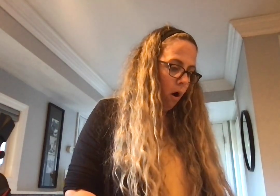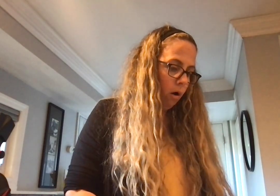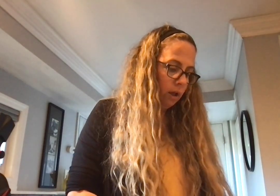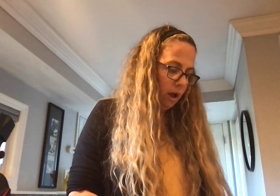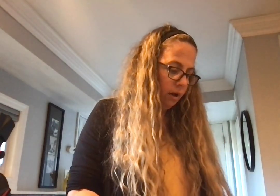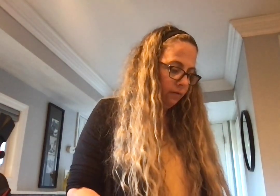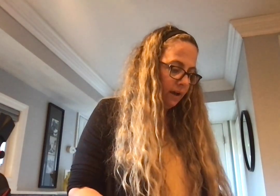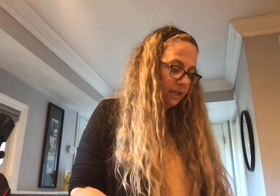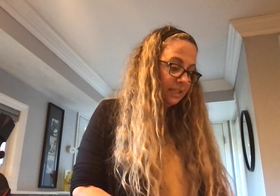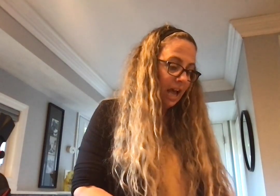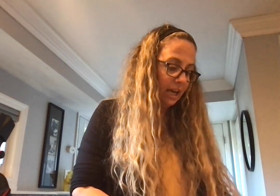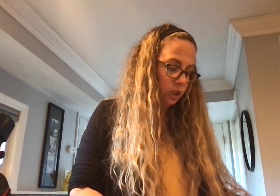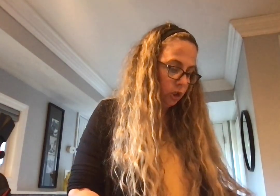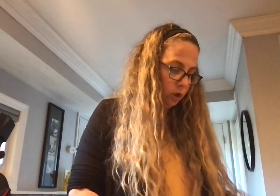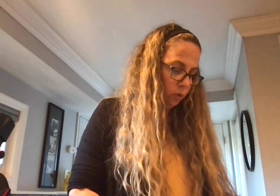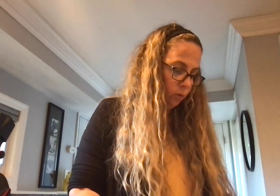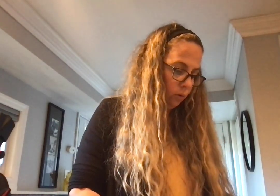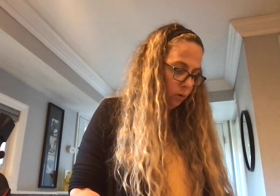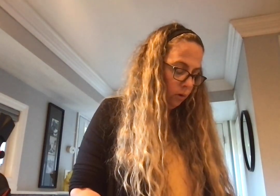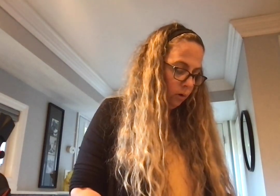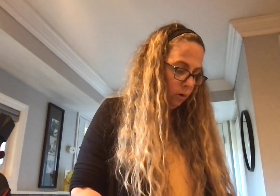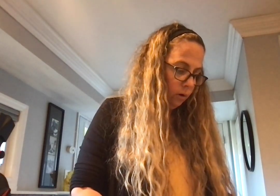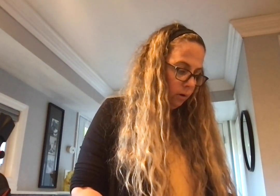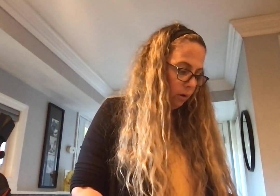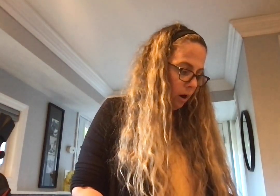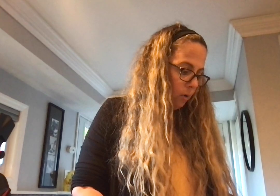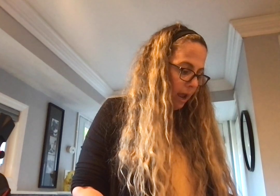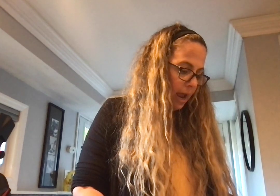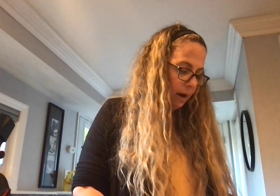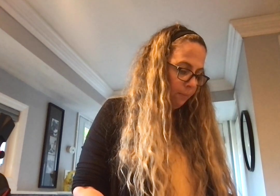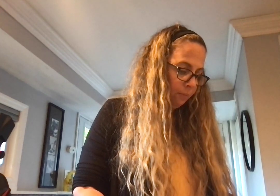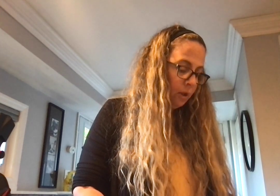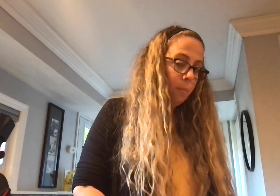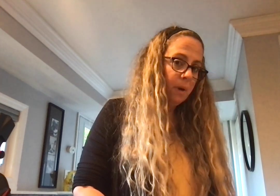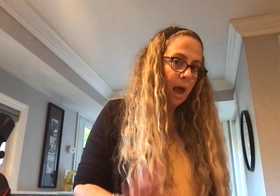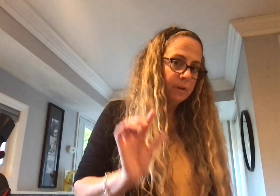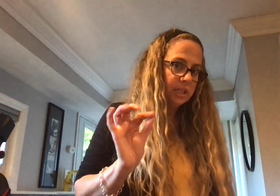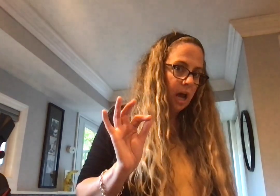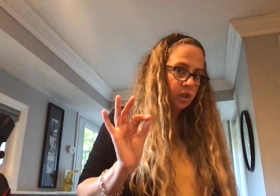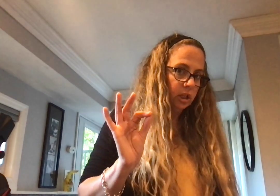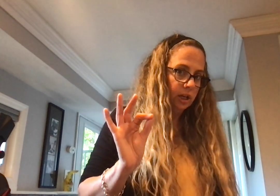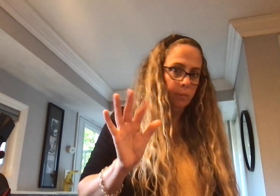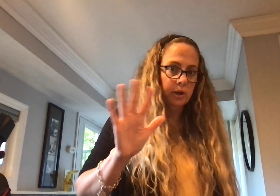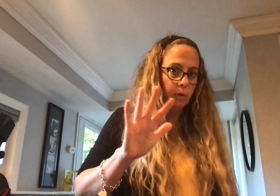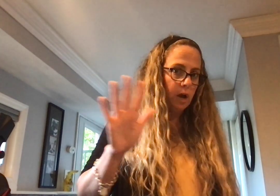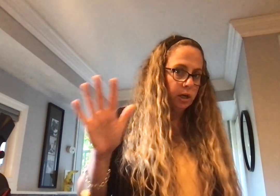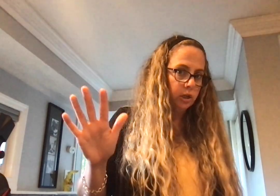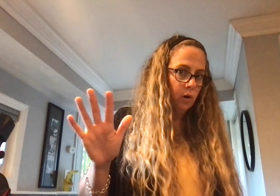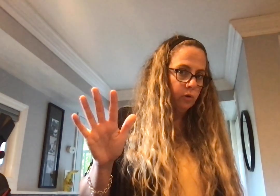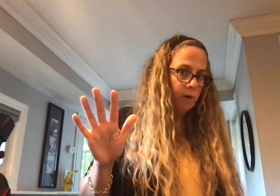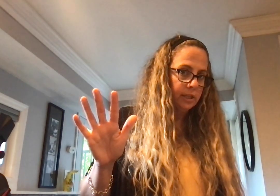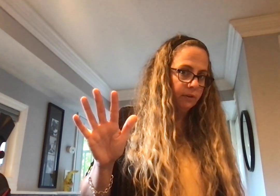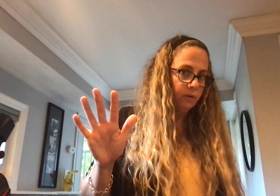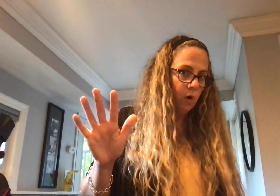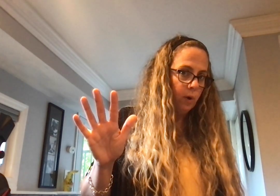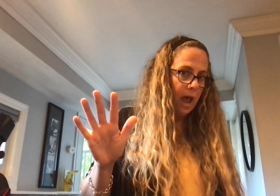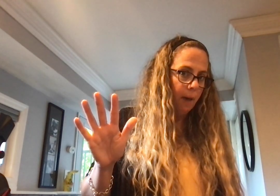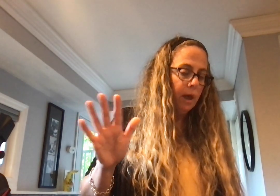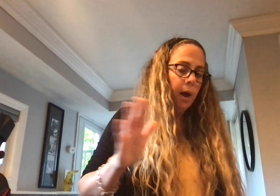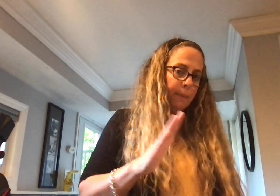all of sign 2, okay? But I'm going to touch a little bit. So I'm not going to go the rest of the vocab, but I'm going